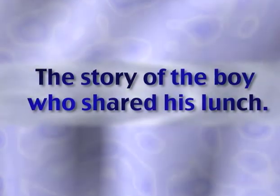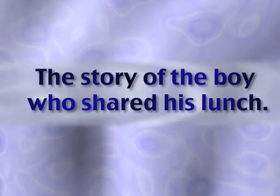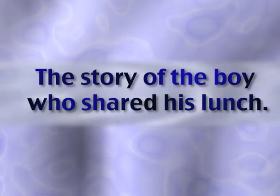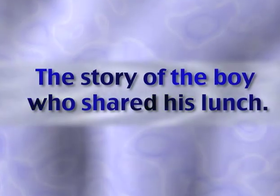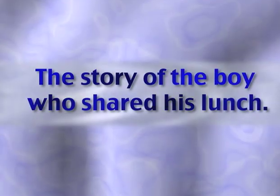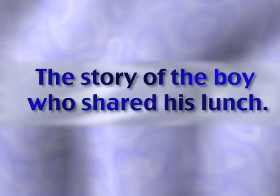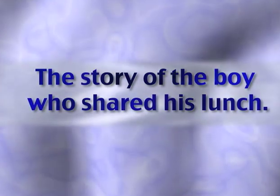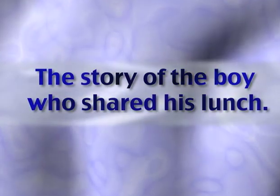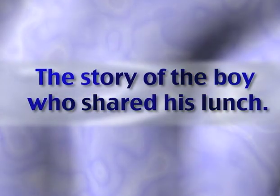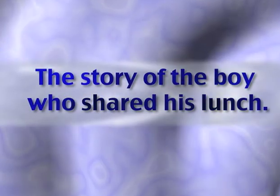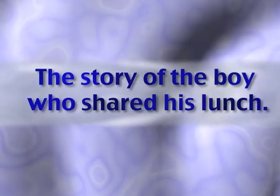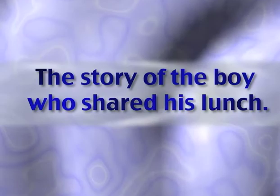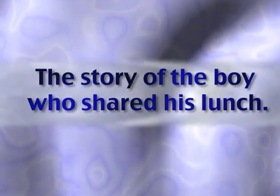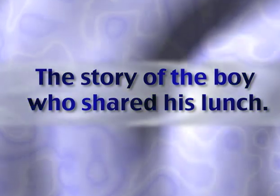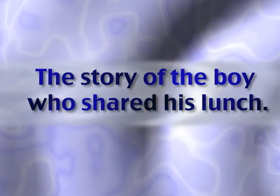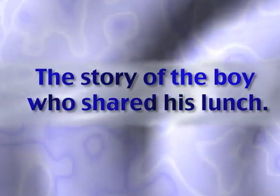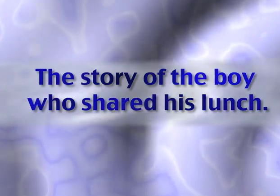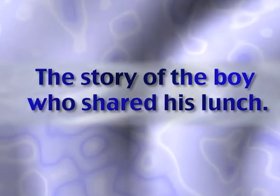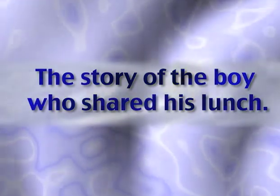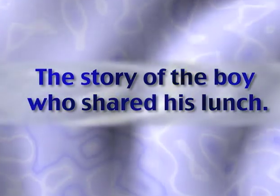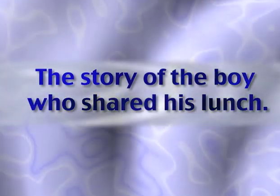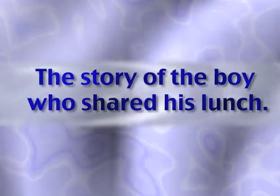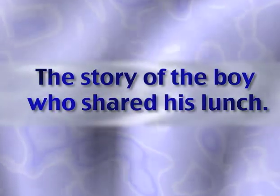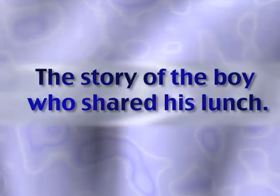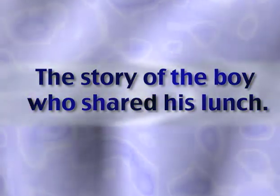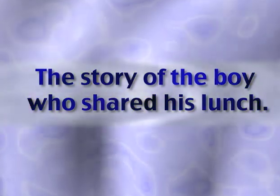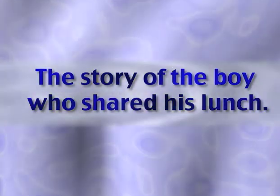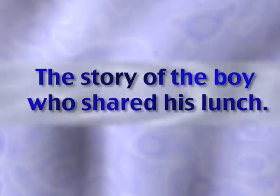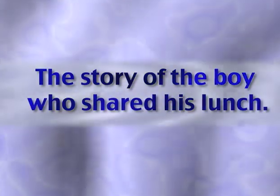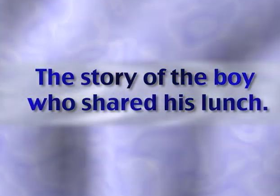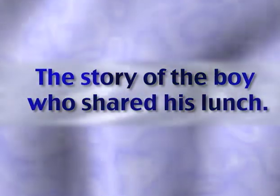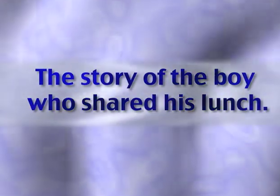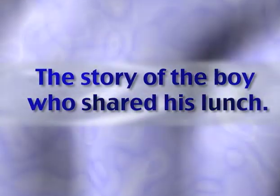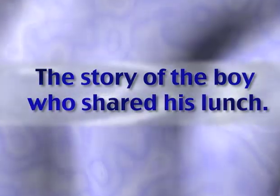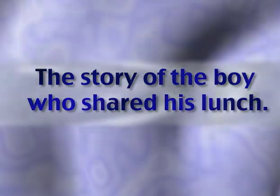The story of the boy who shared his lunch.